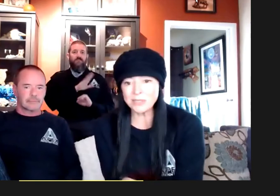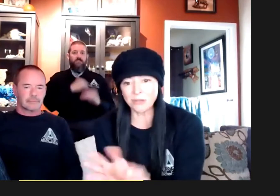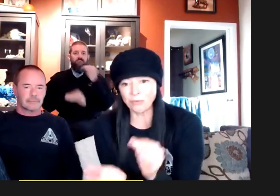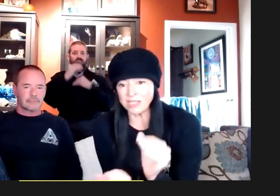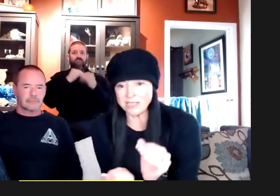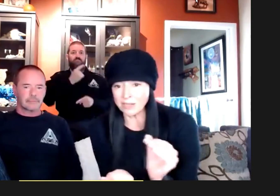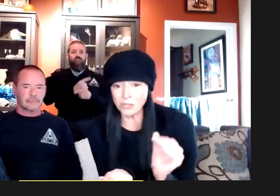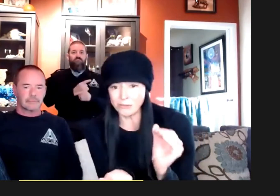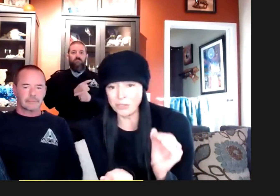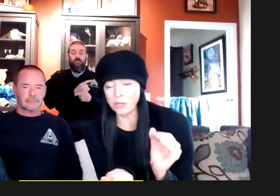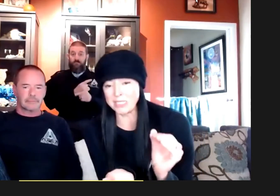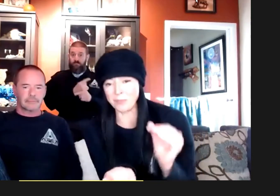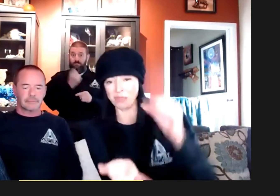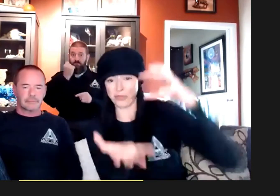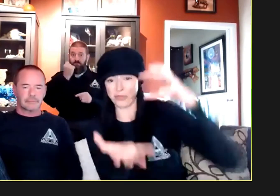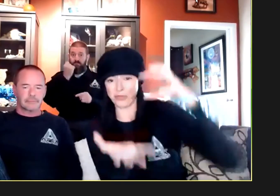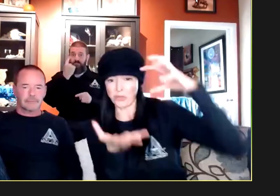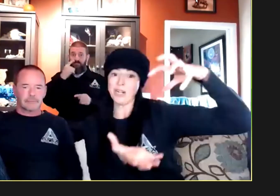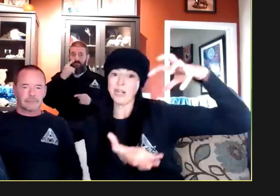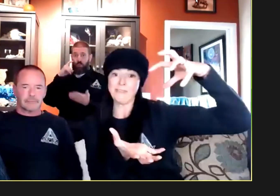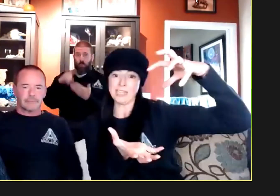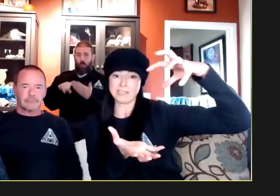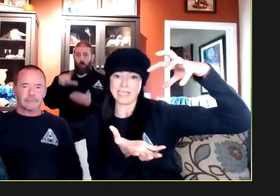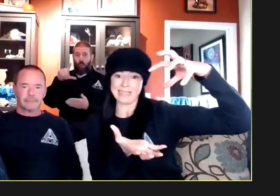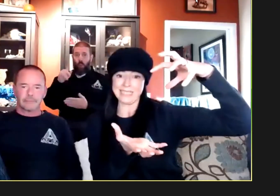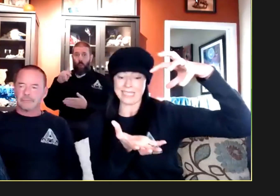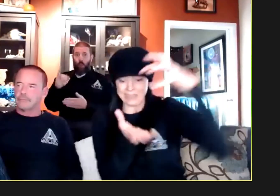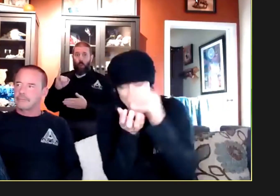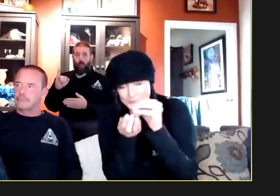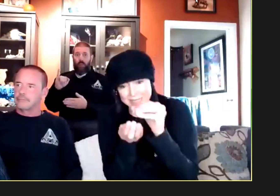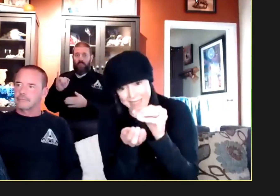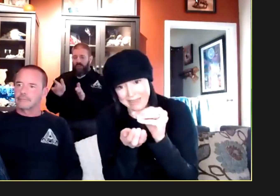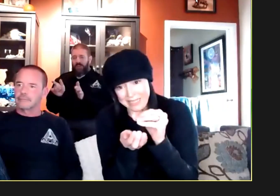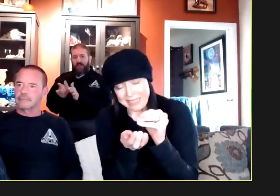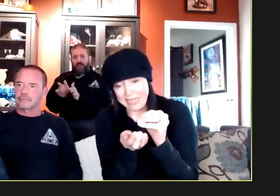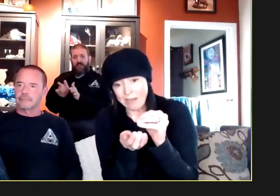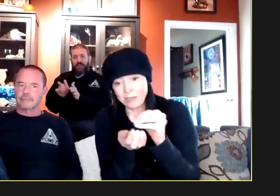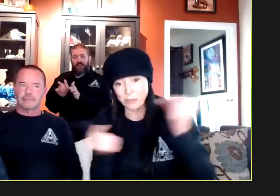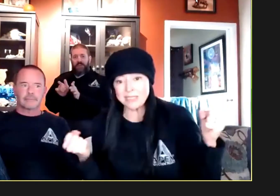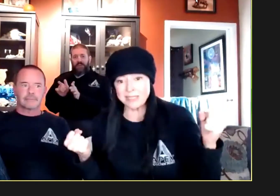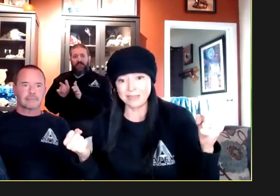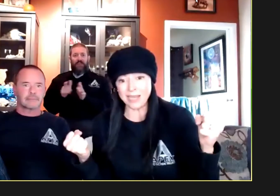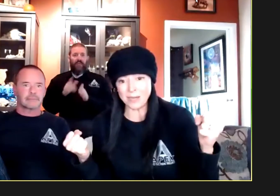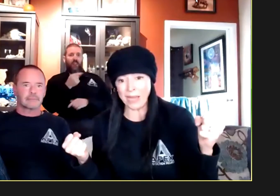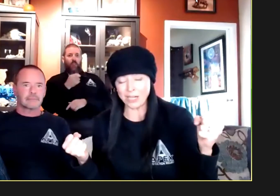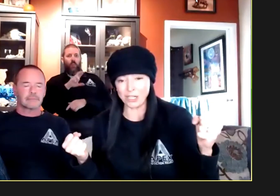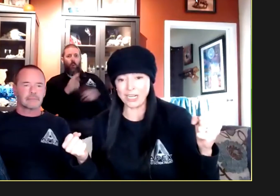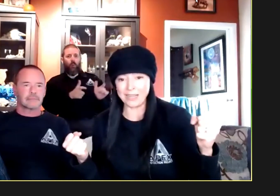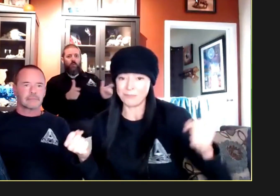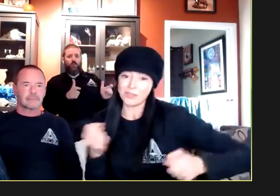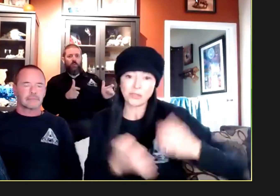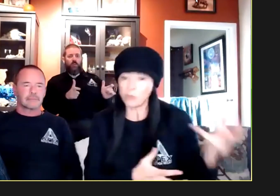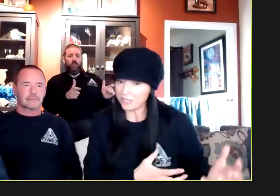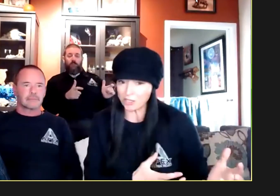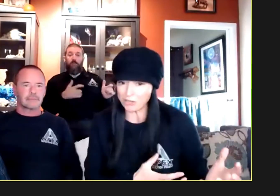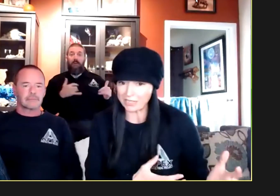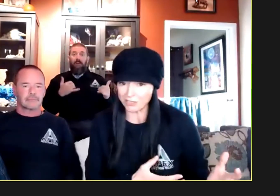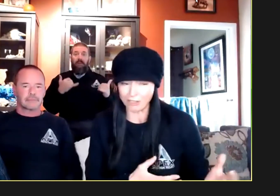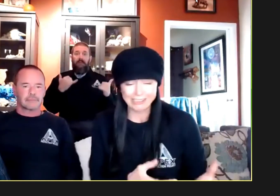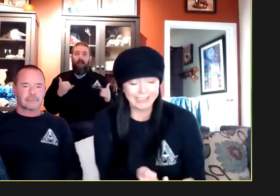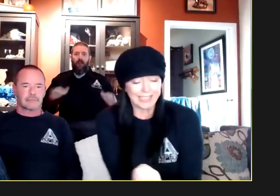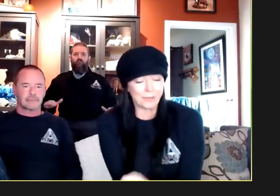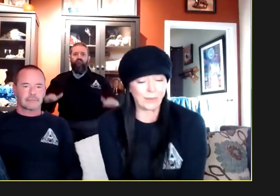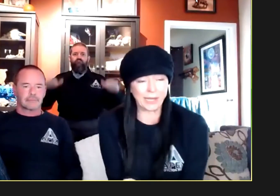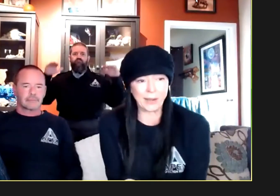he was the runt. I don't know if you noticed, but Thor in the video is like this, and Loki's like this, and now Loki's the linebacker. Thor is our track